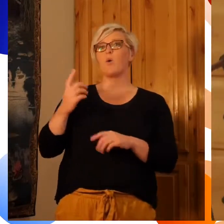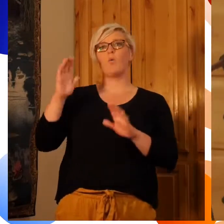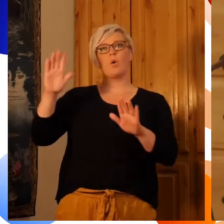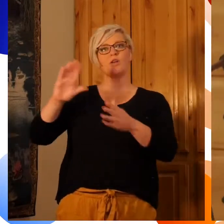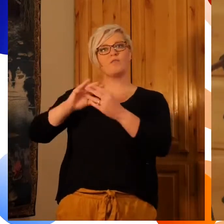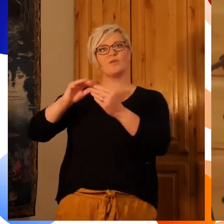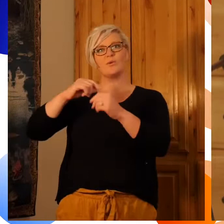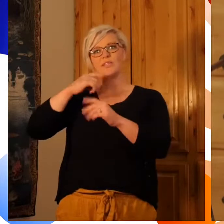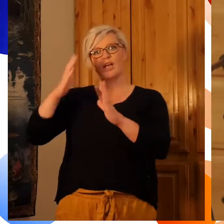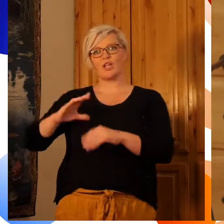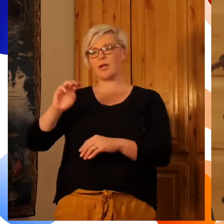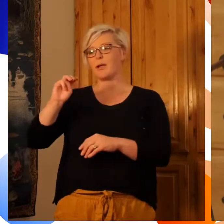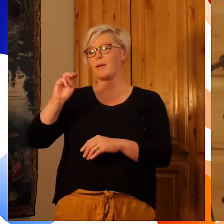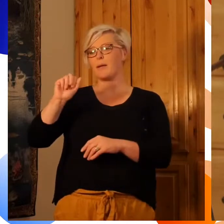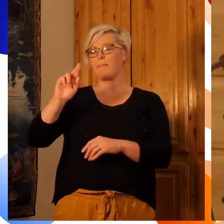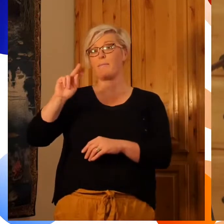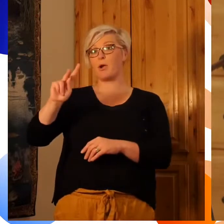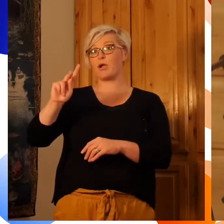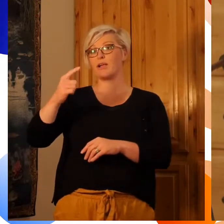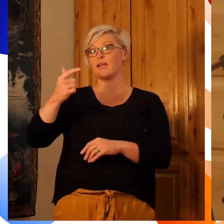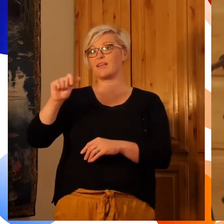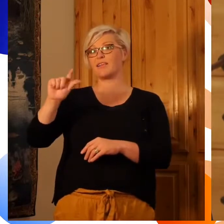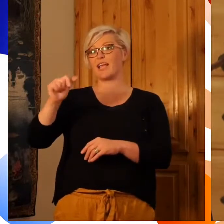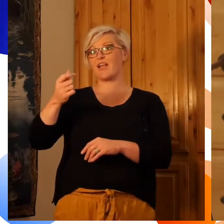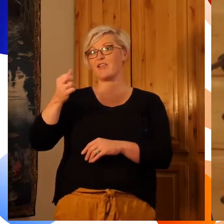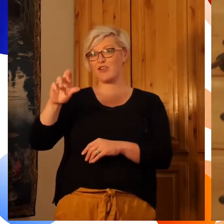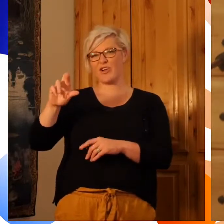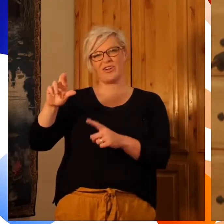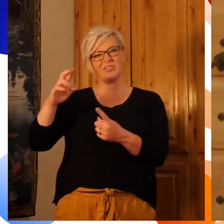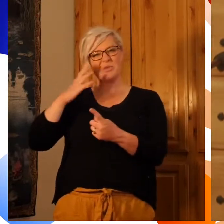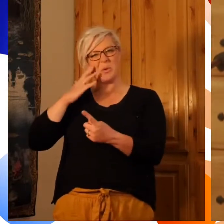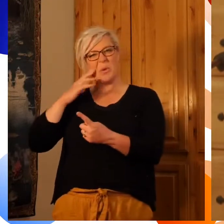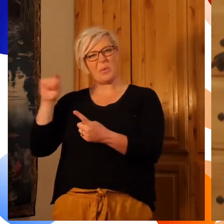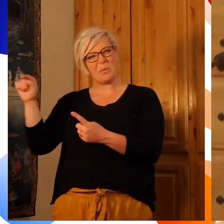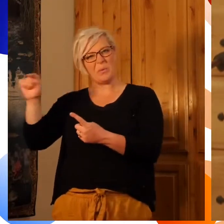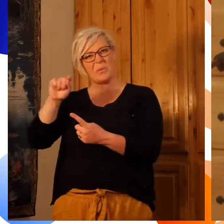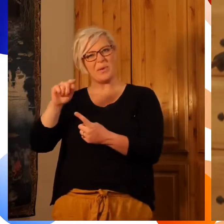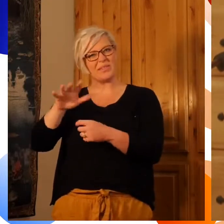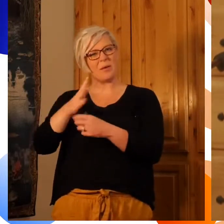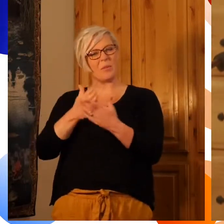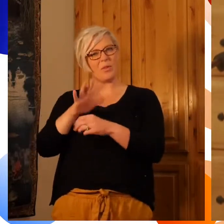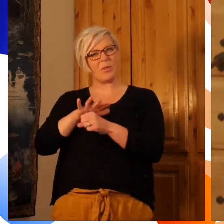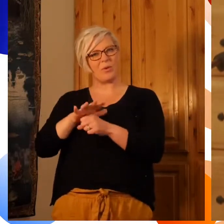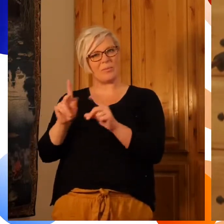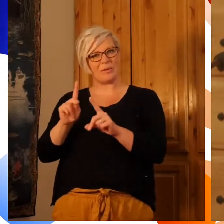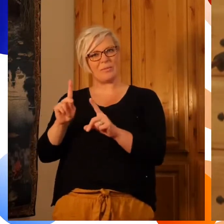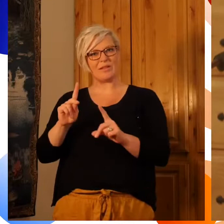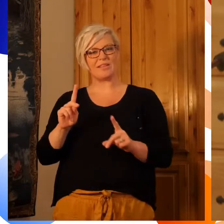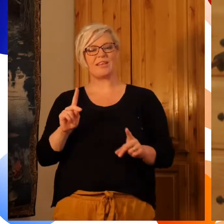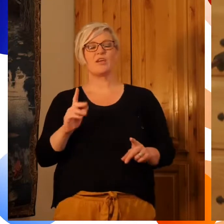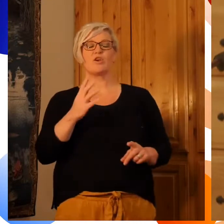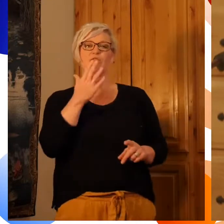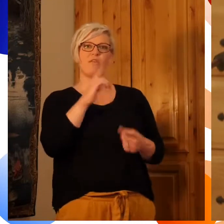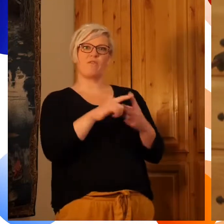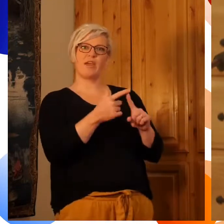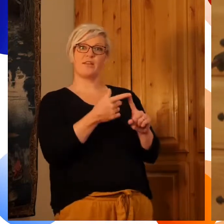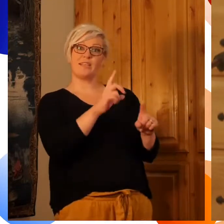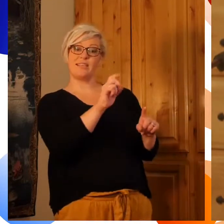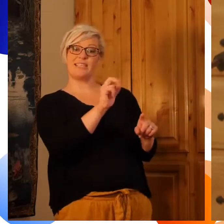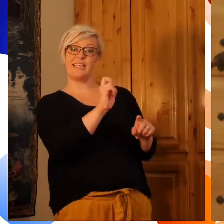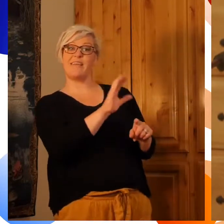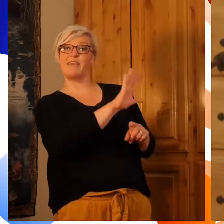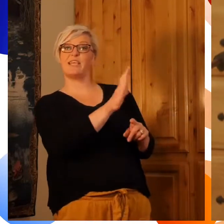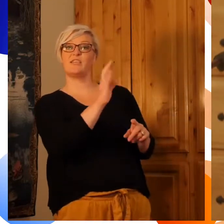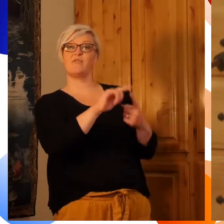Gallagher, who some of the people around the area have run into, that was an old friend of Dave's, said, "I'm going to tell some Celtic stories, and